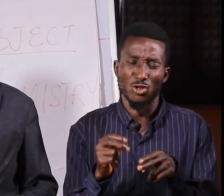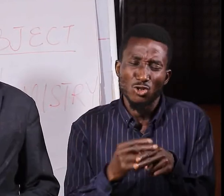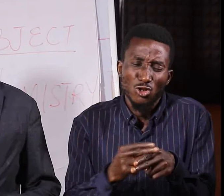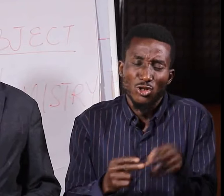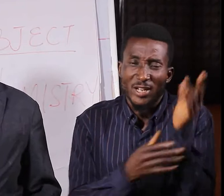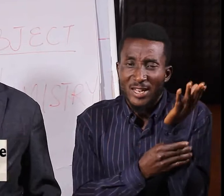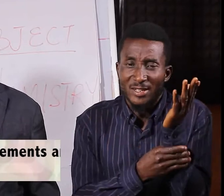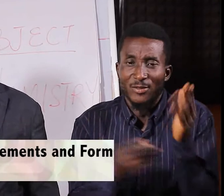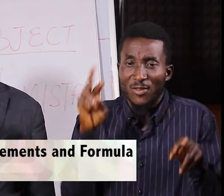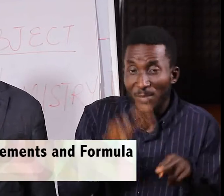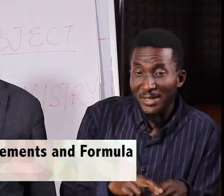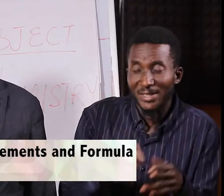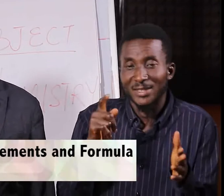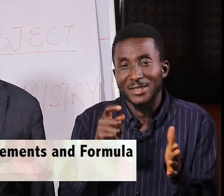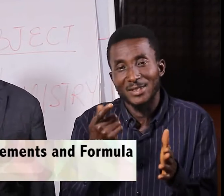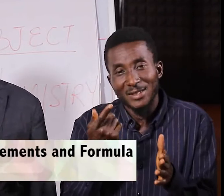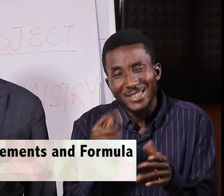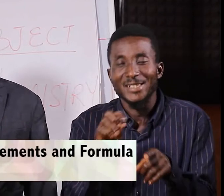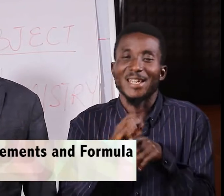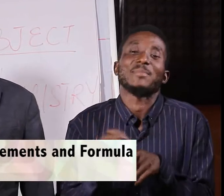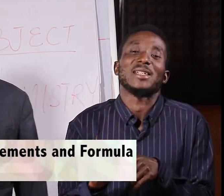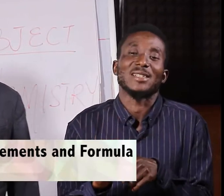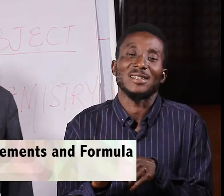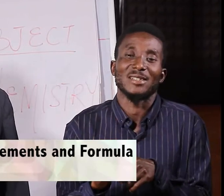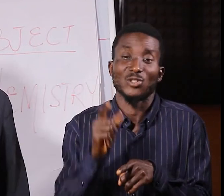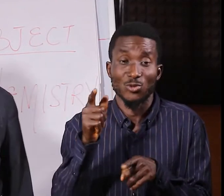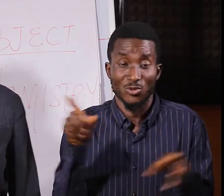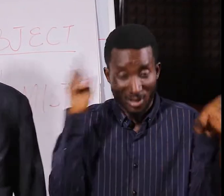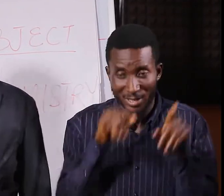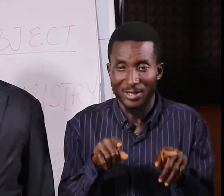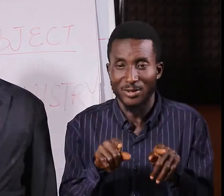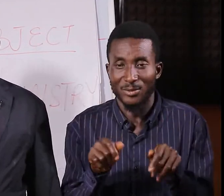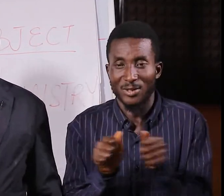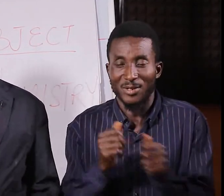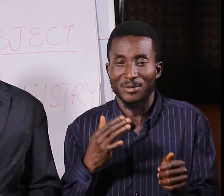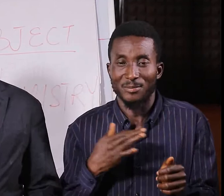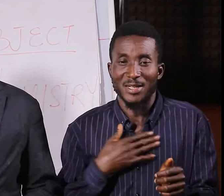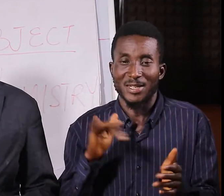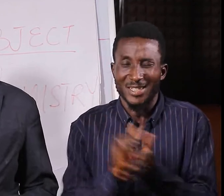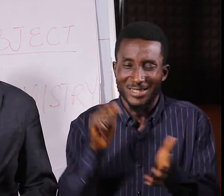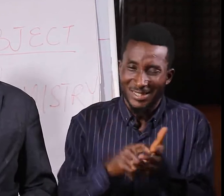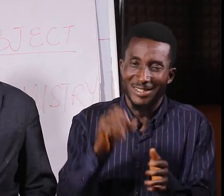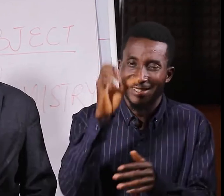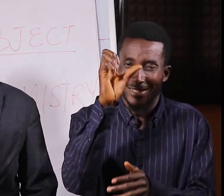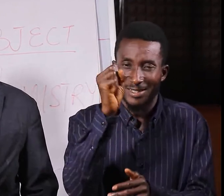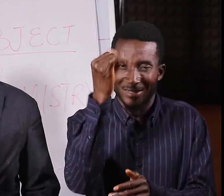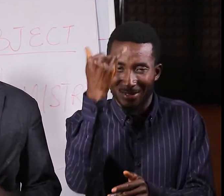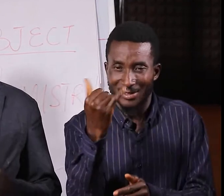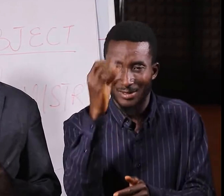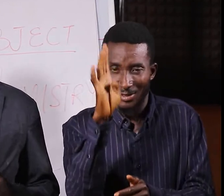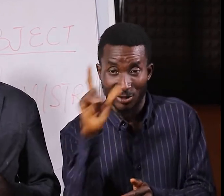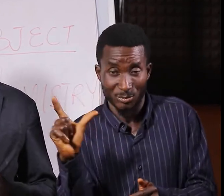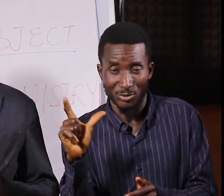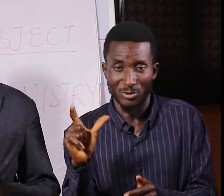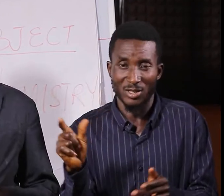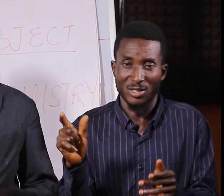of representing the element. You will agree with me, according to him, that these symbols, some of these elements